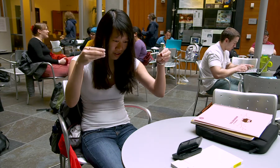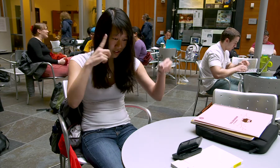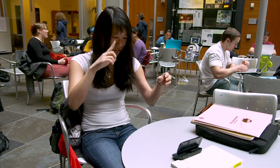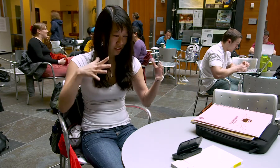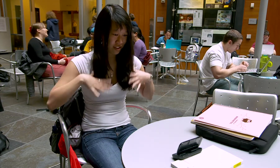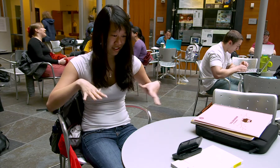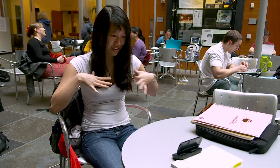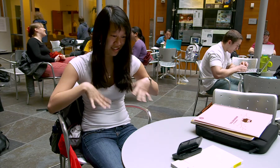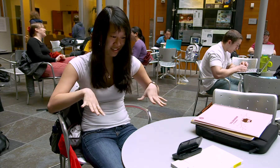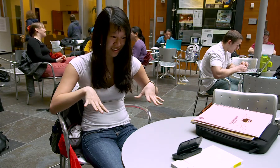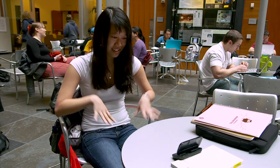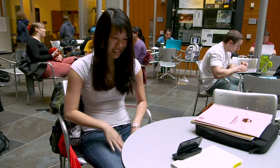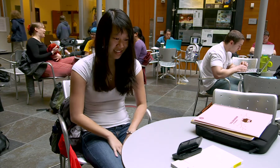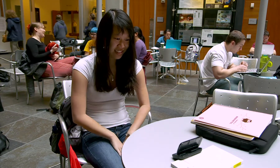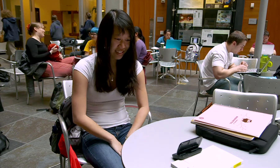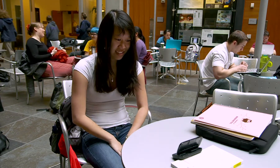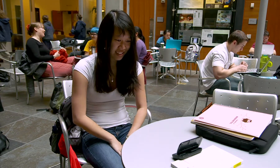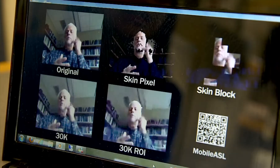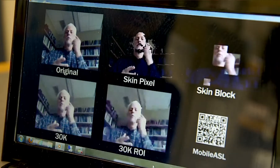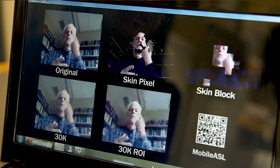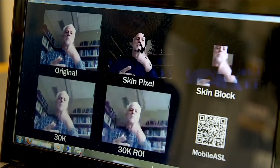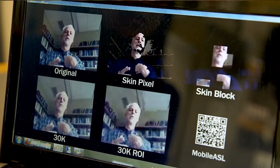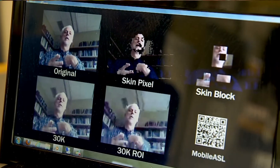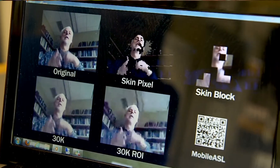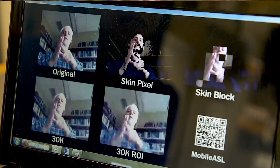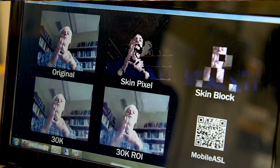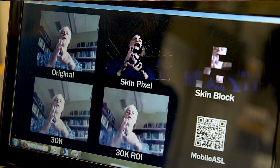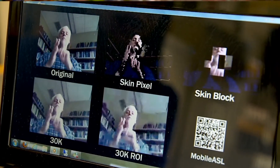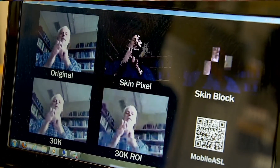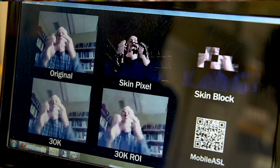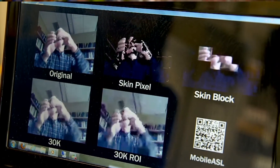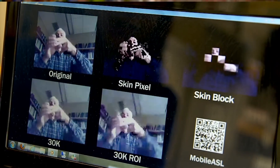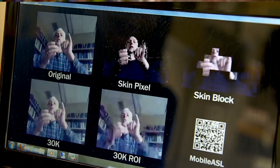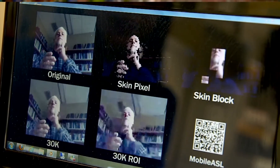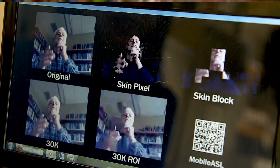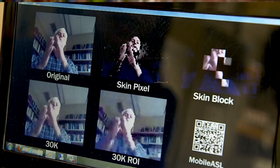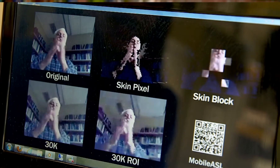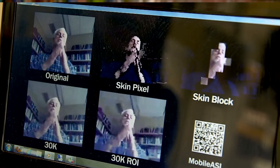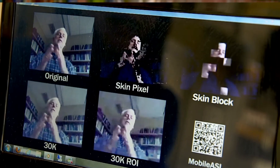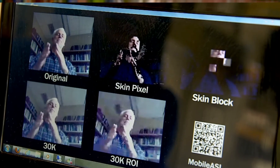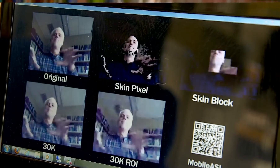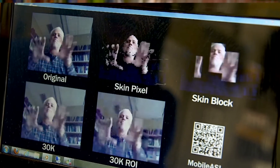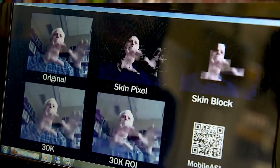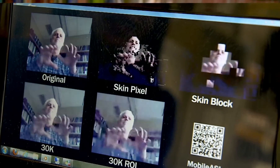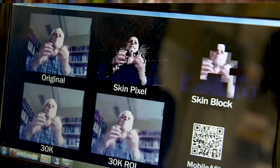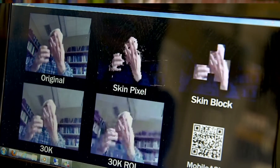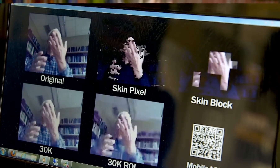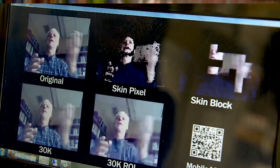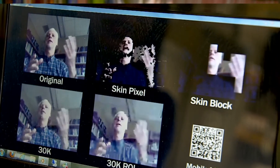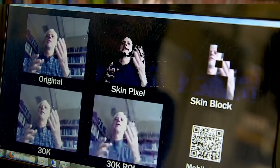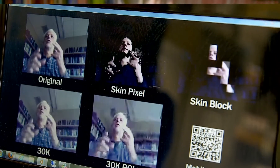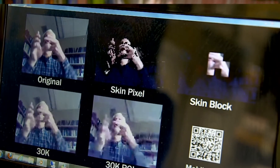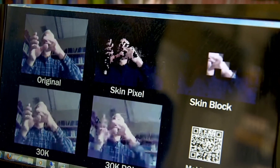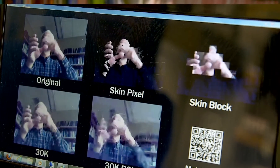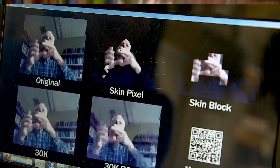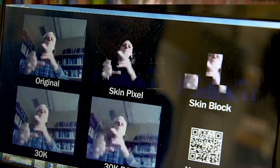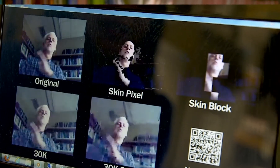enabling it to work over cell networks. We quickly detect where the hands and face are, and we have our encoder give more